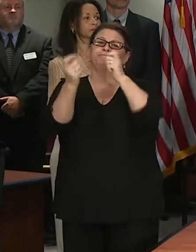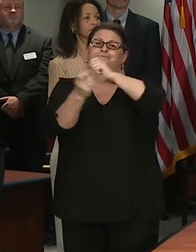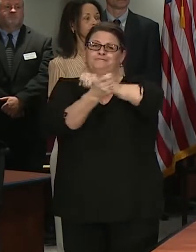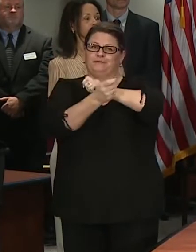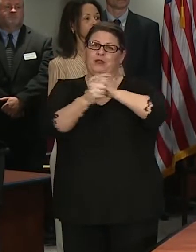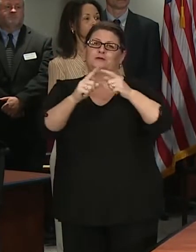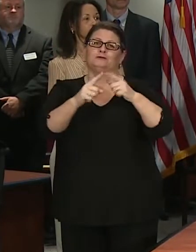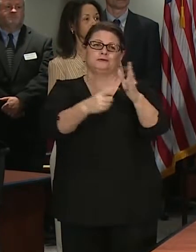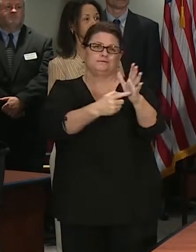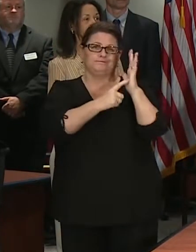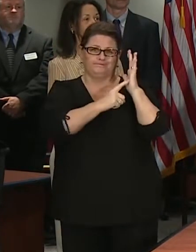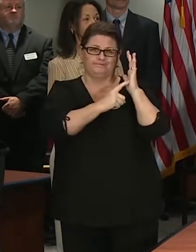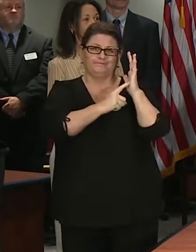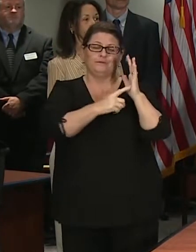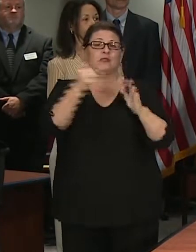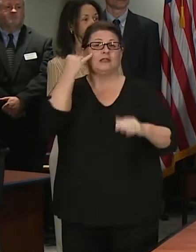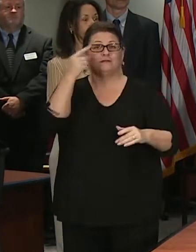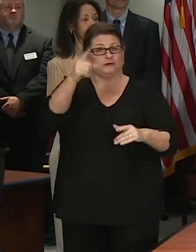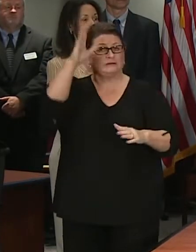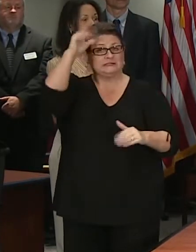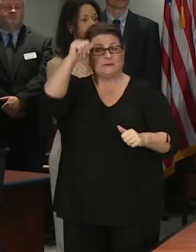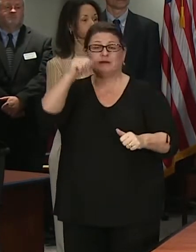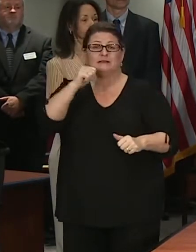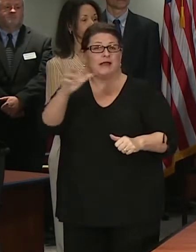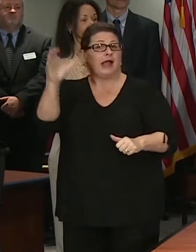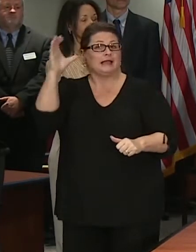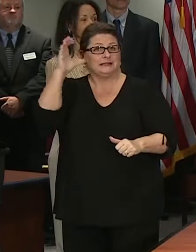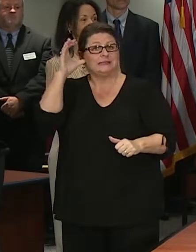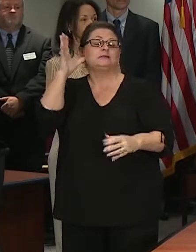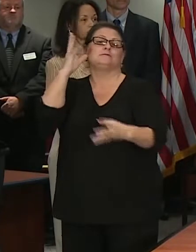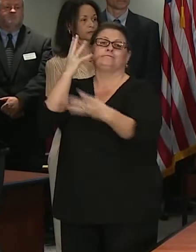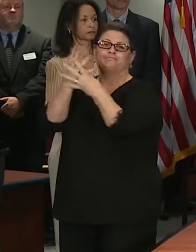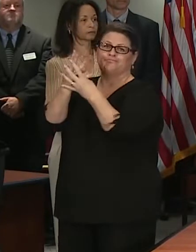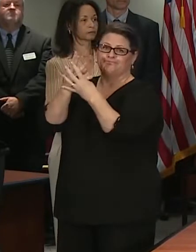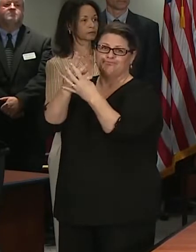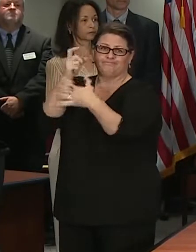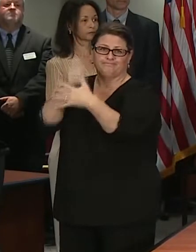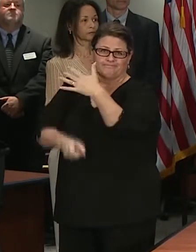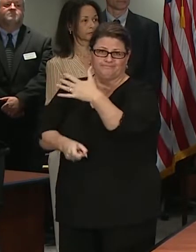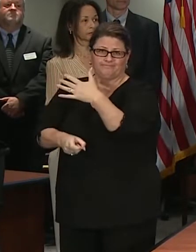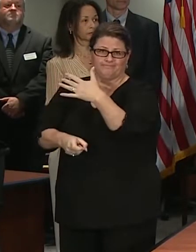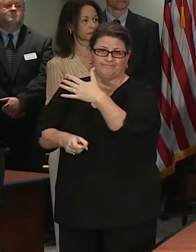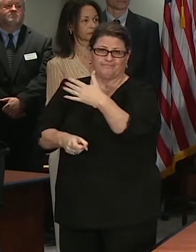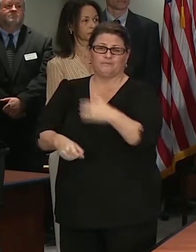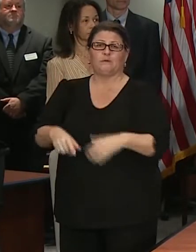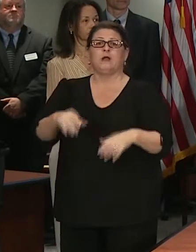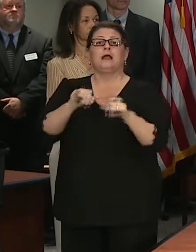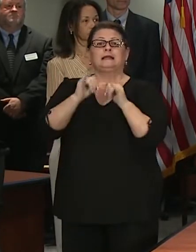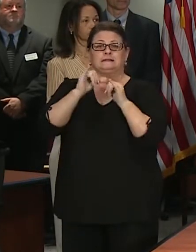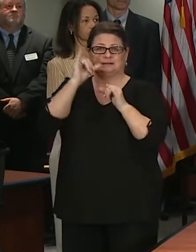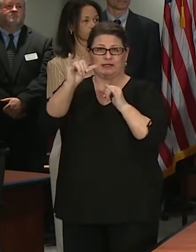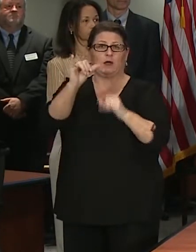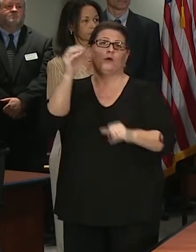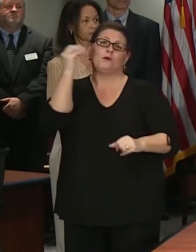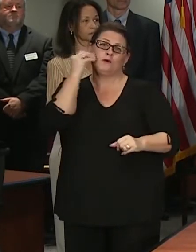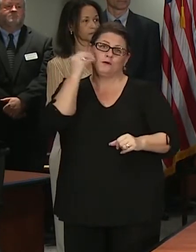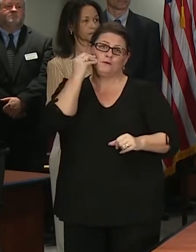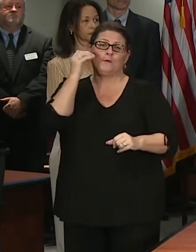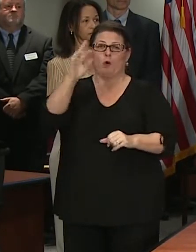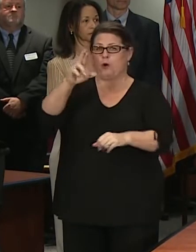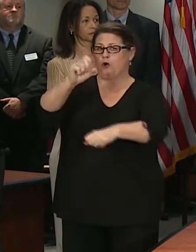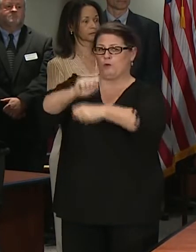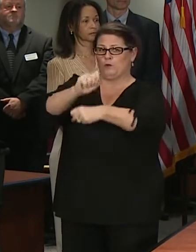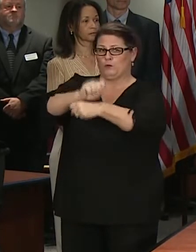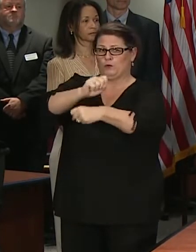orders with criminal penalties attached. I'm issuing a mandatory home or work order,